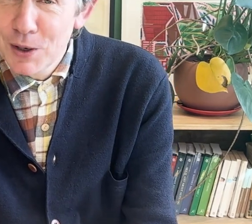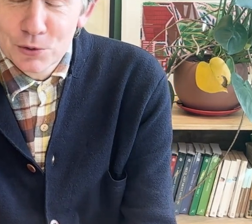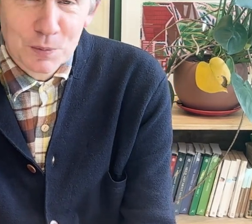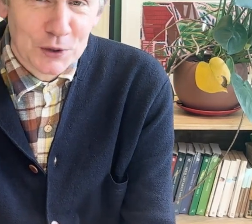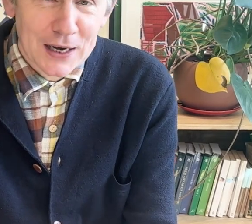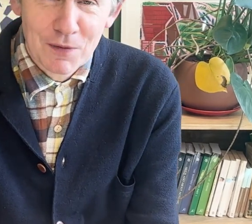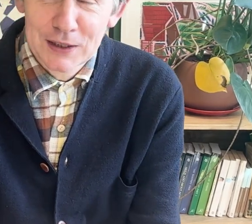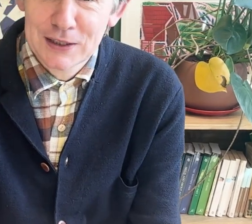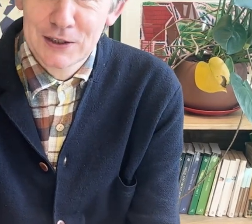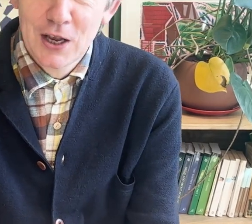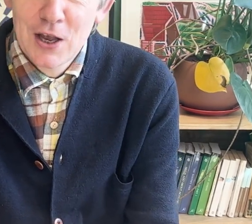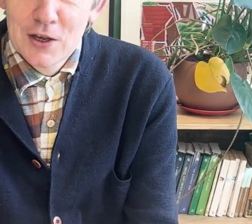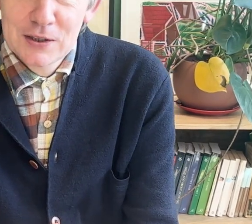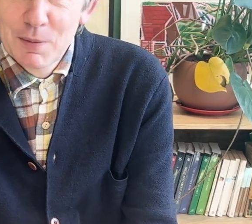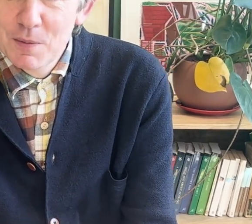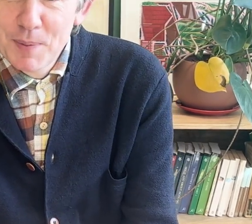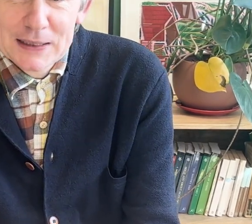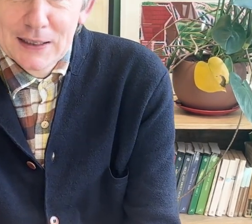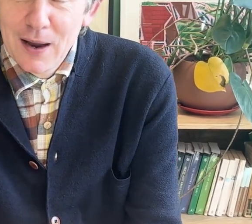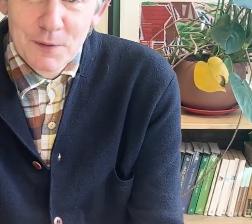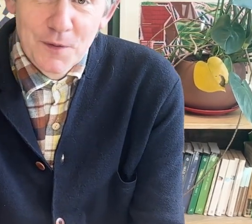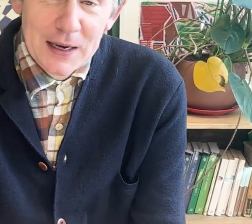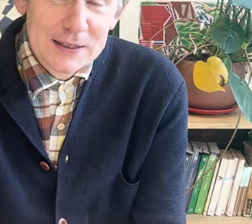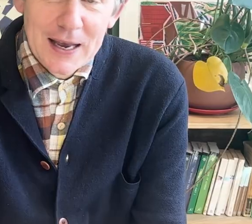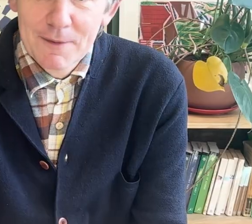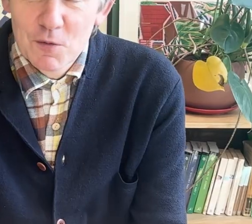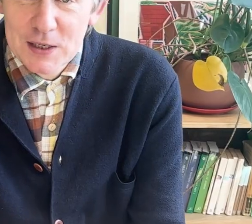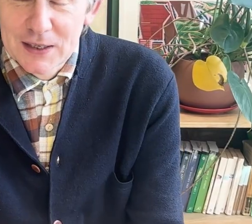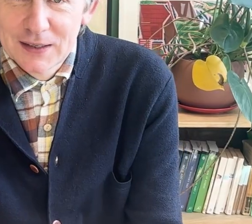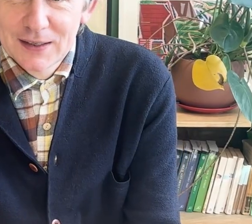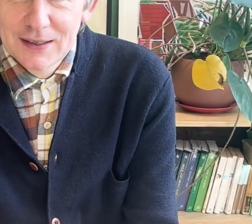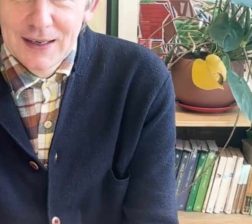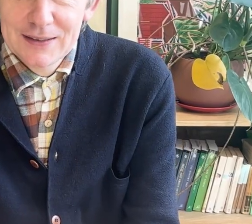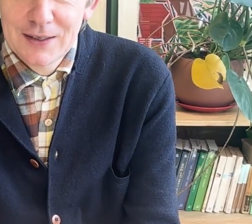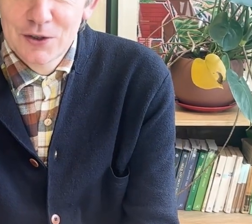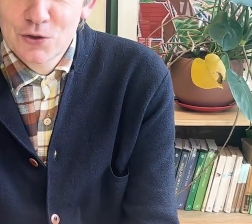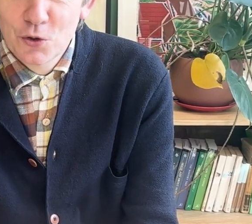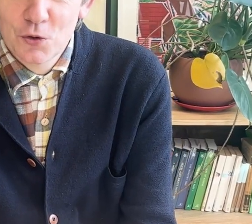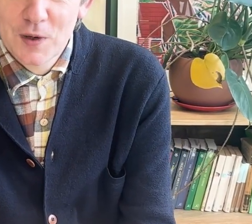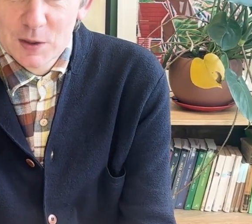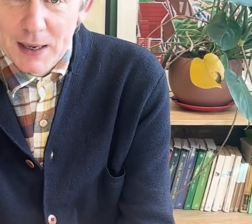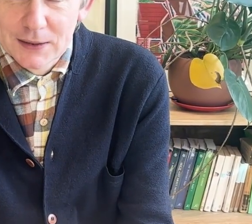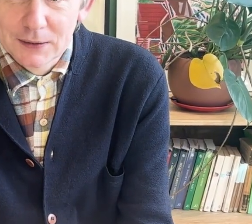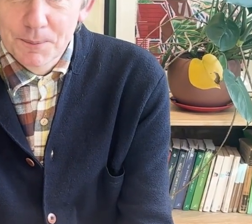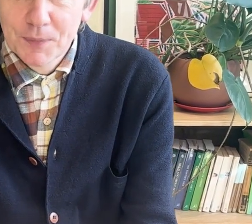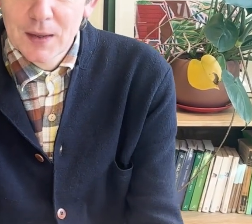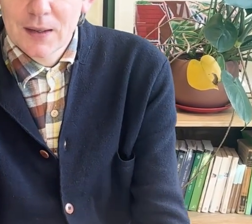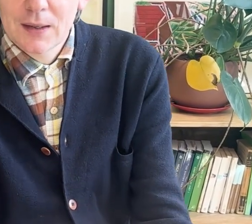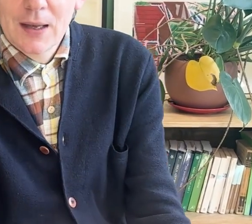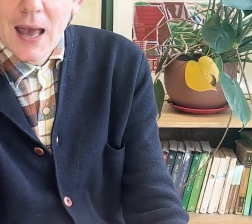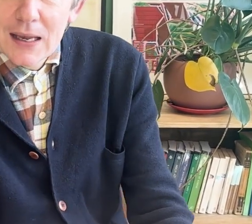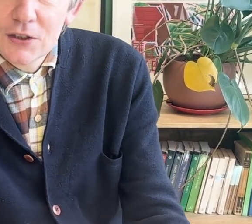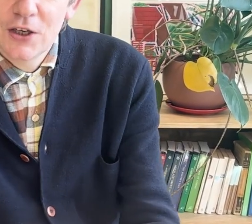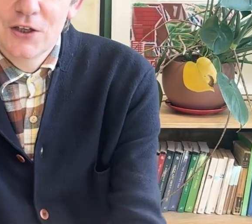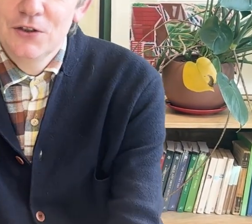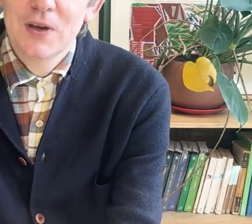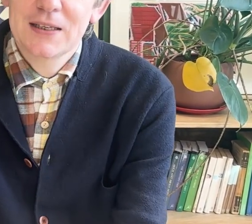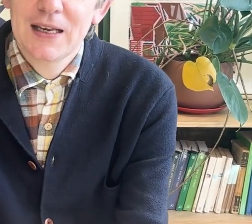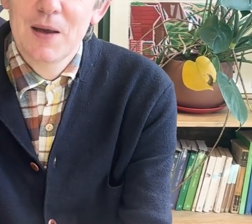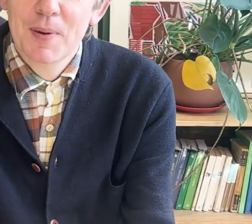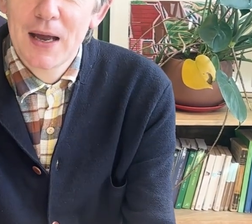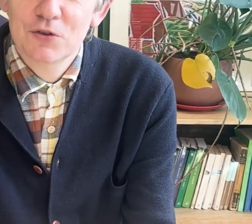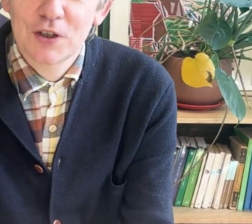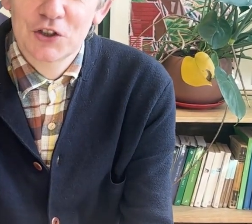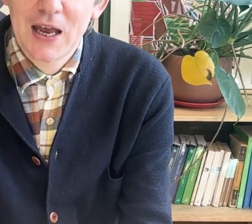these multiple characters, some of the best loved villains ever written, is an extraordinary spectacle. And you